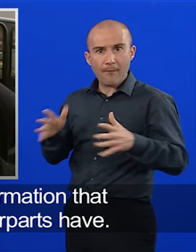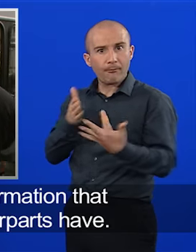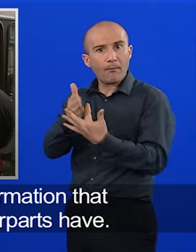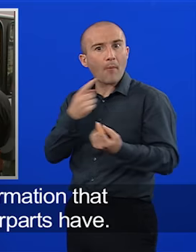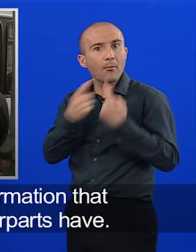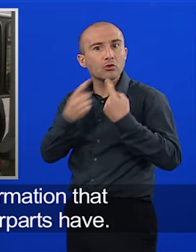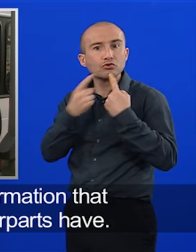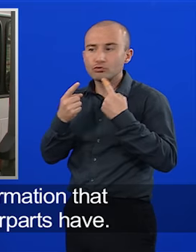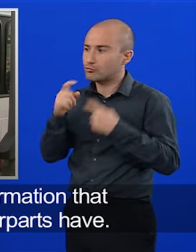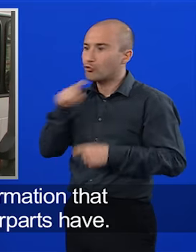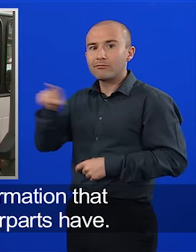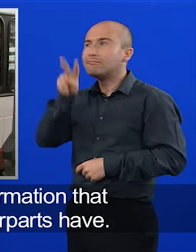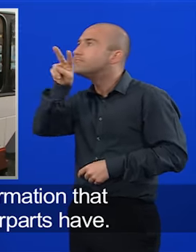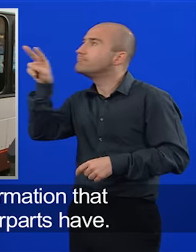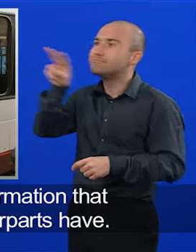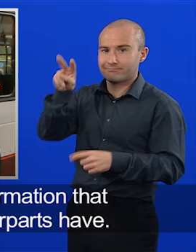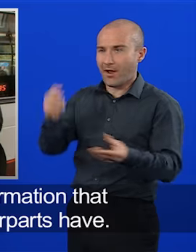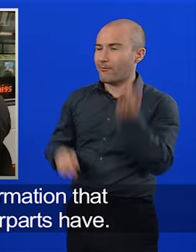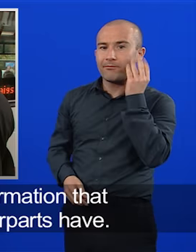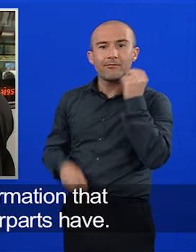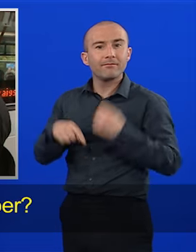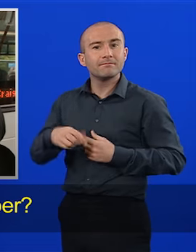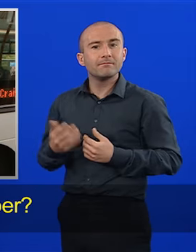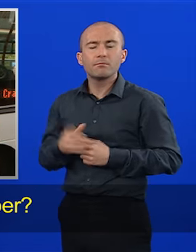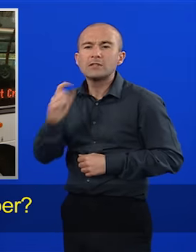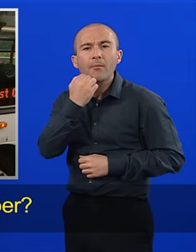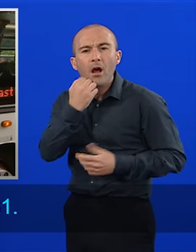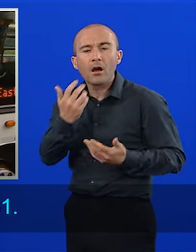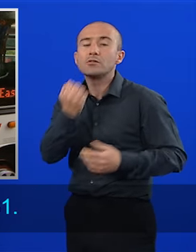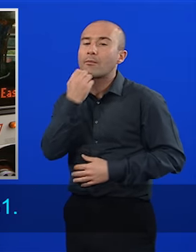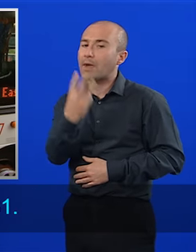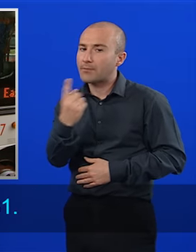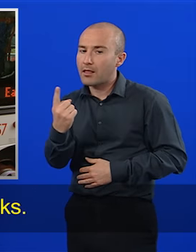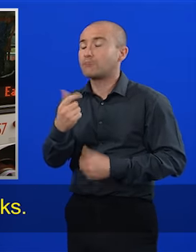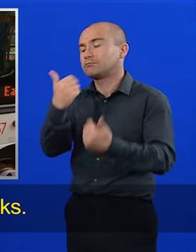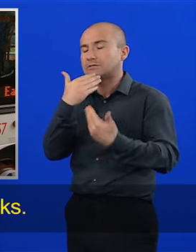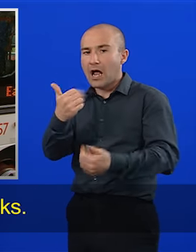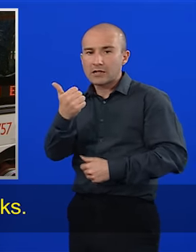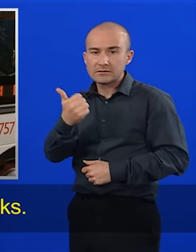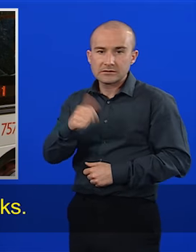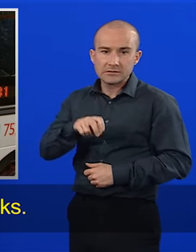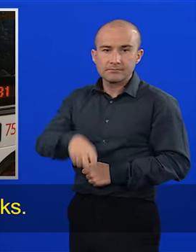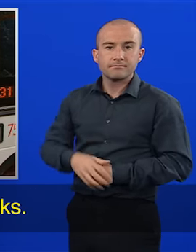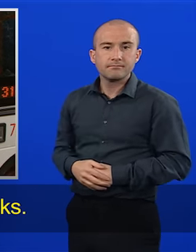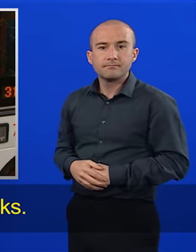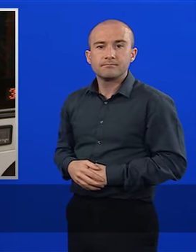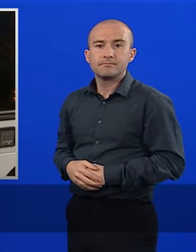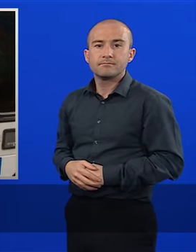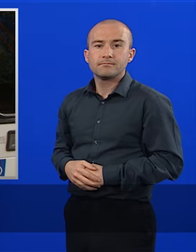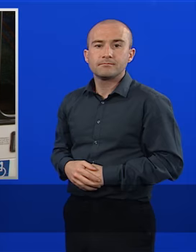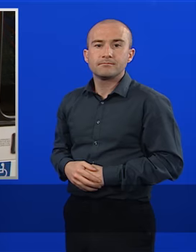same information that their sighted counterparts have. What number? Number 31. Right, thanks.